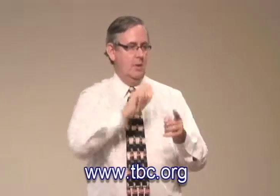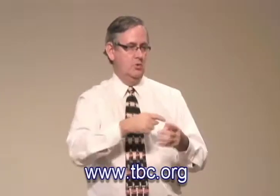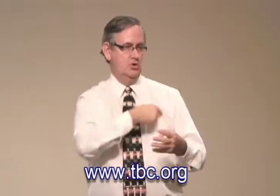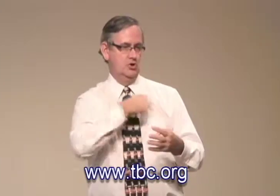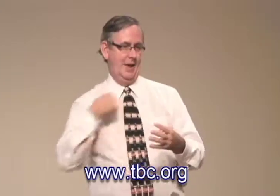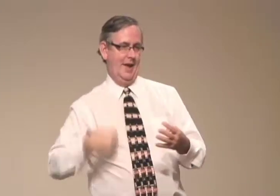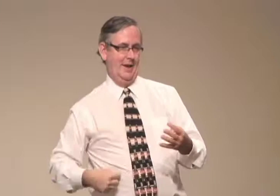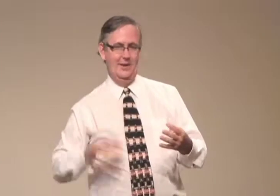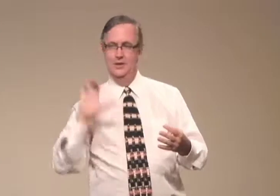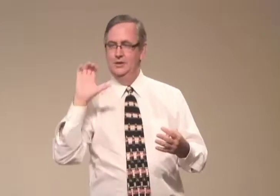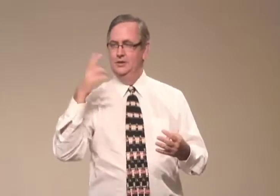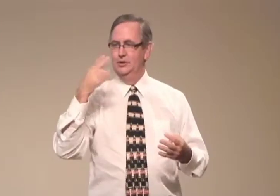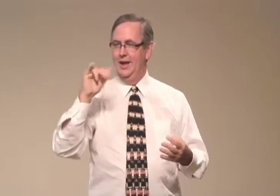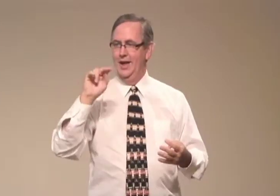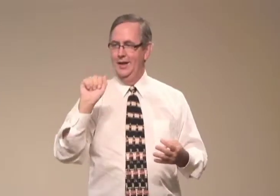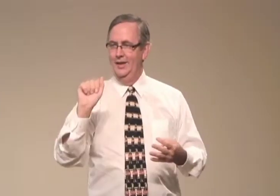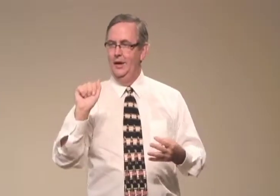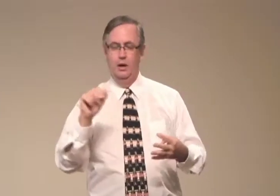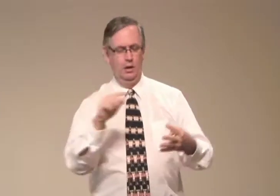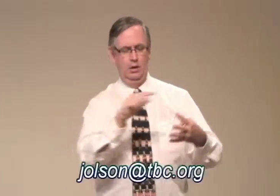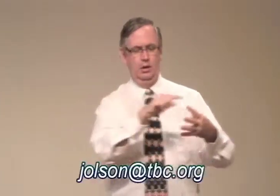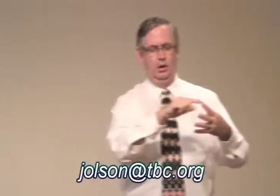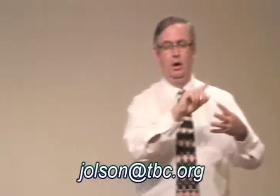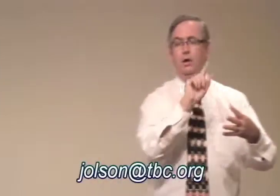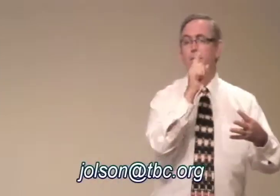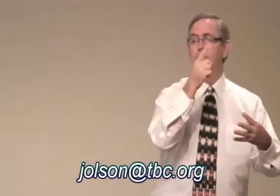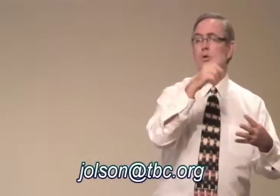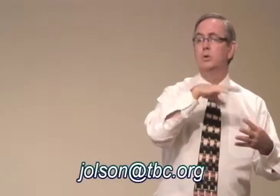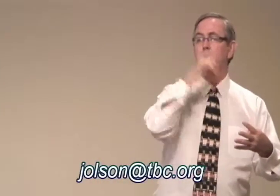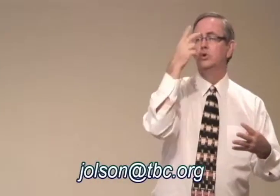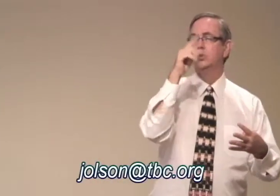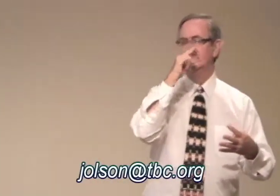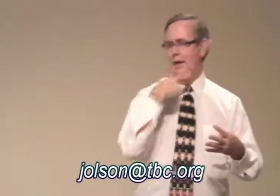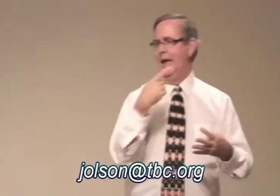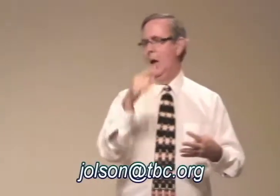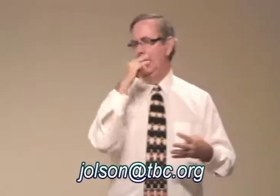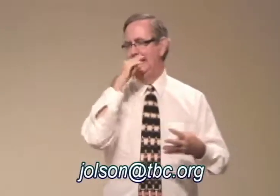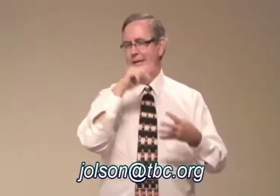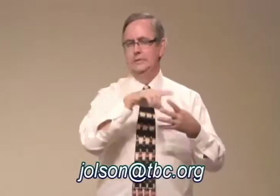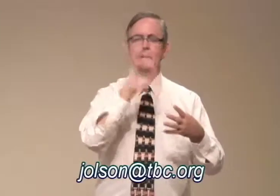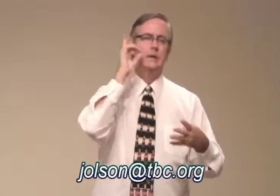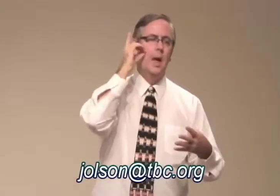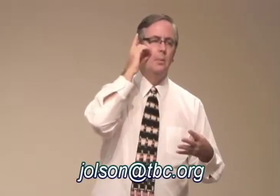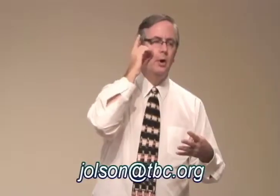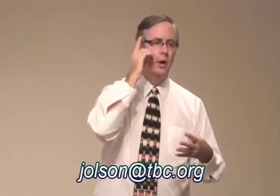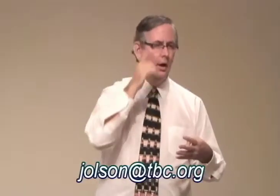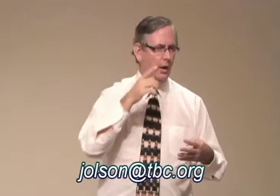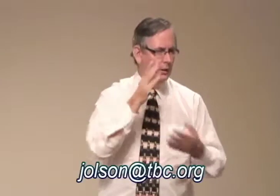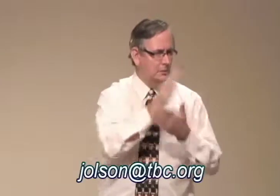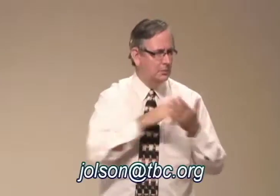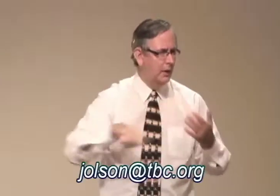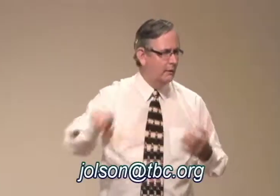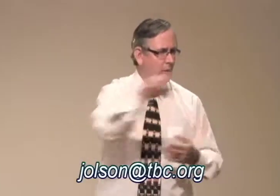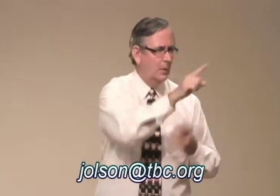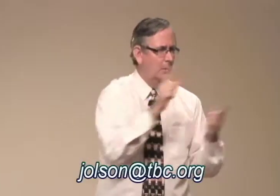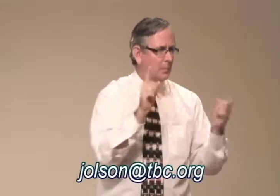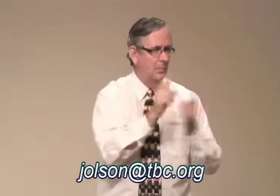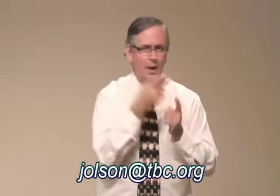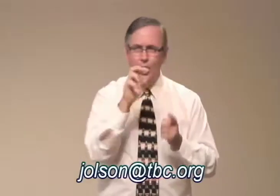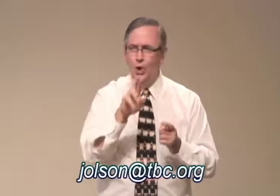Now we're working on a little boy from China. Our oldest children, our natural children, Debra and